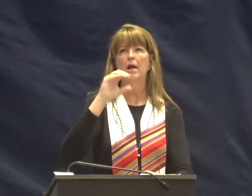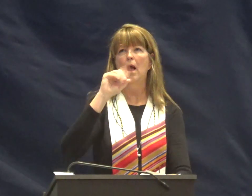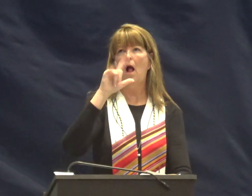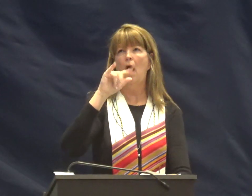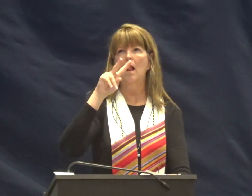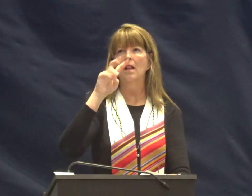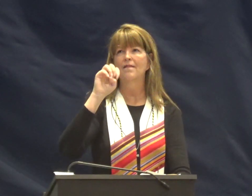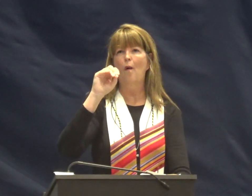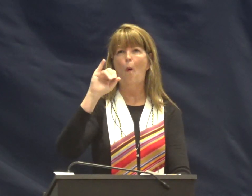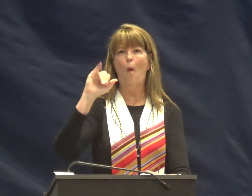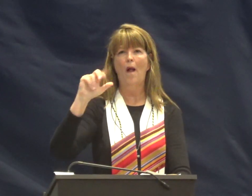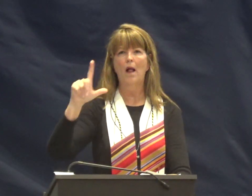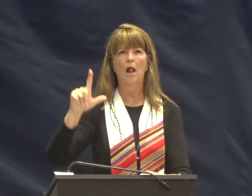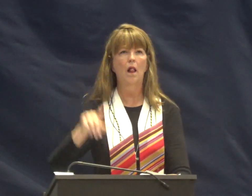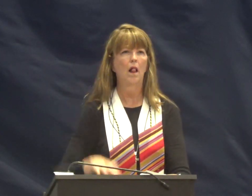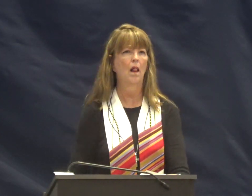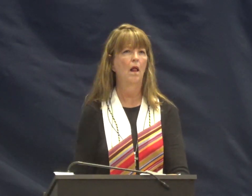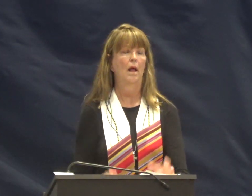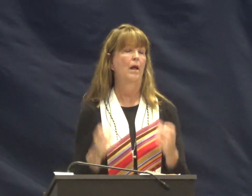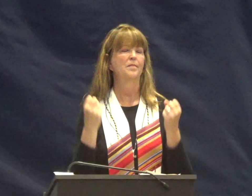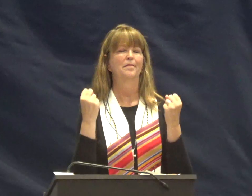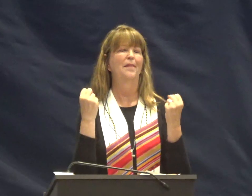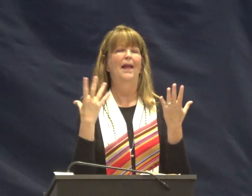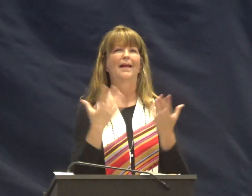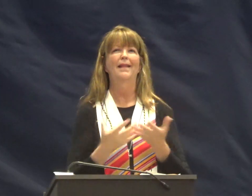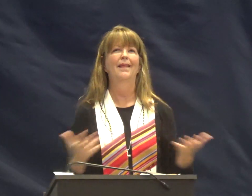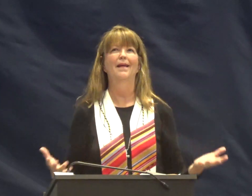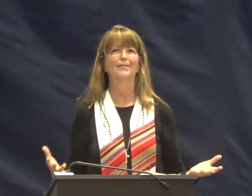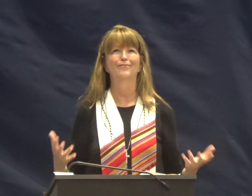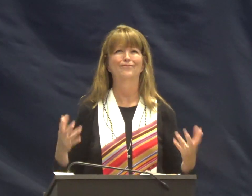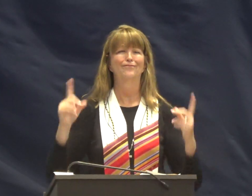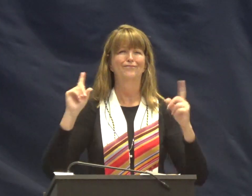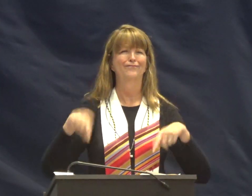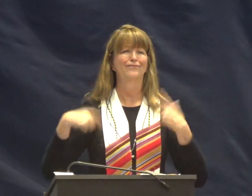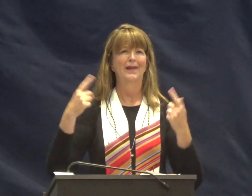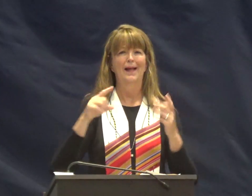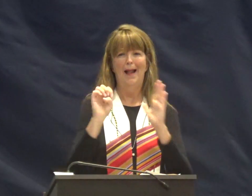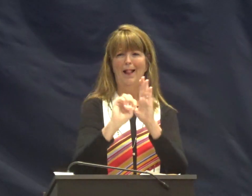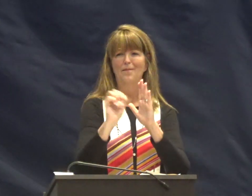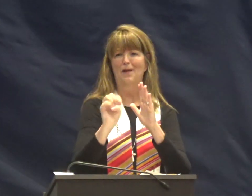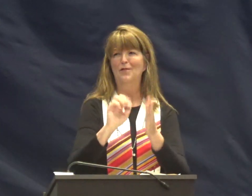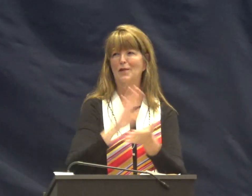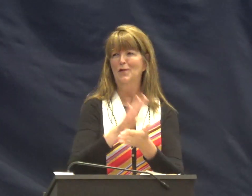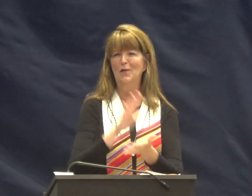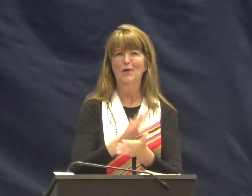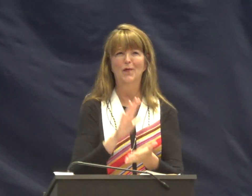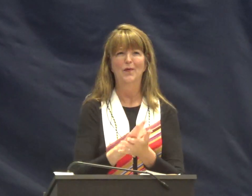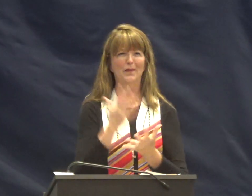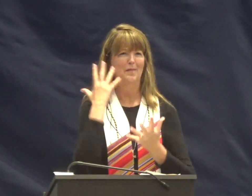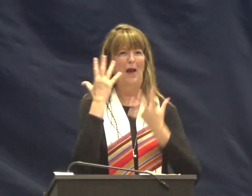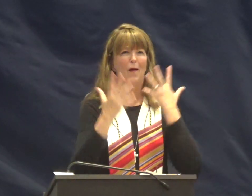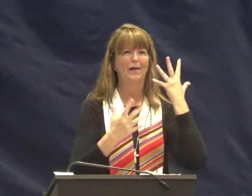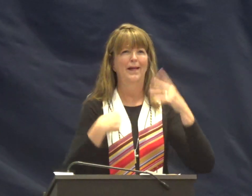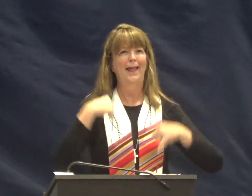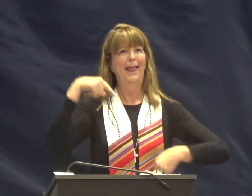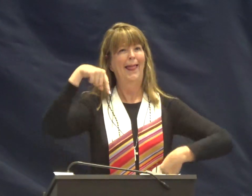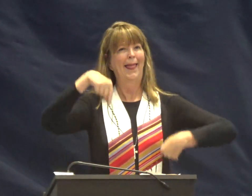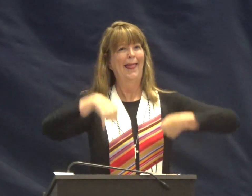women got made fun of. People called me olive oil. They just made all kinds of fun because I was